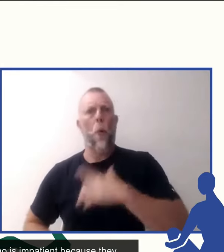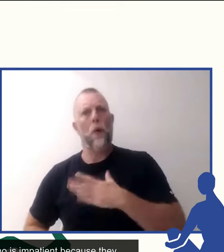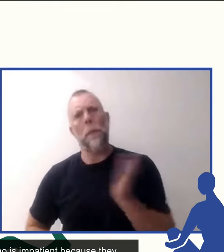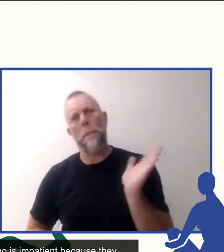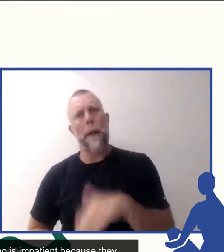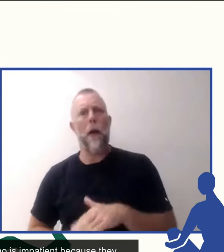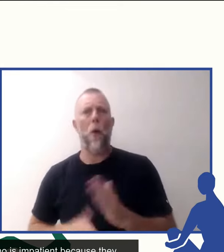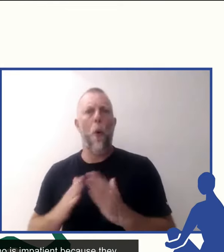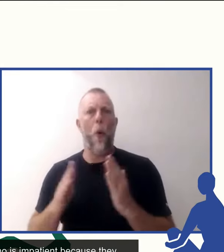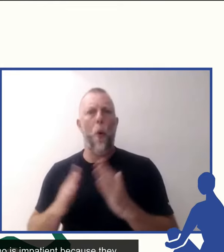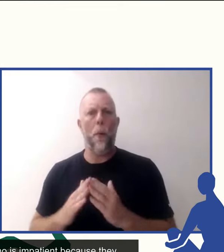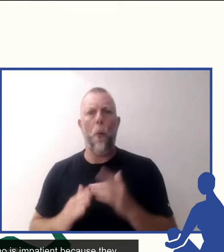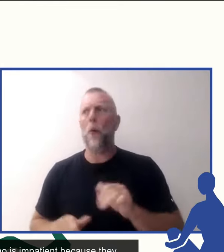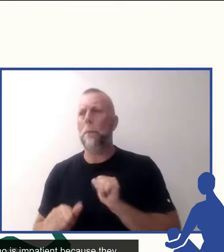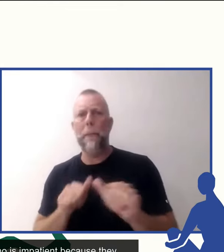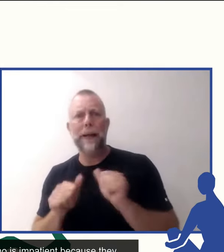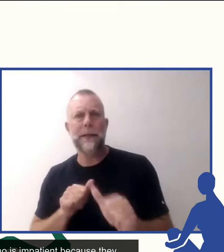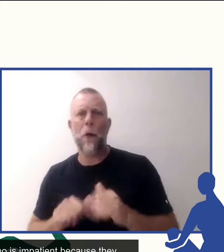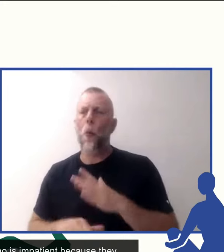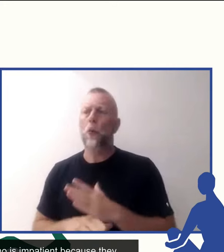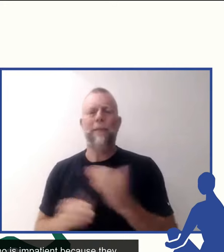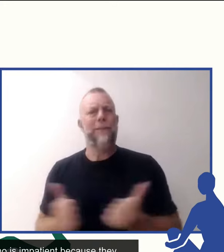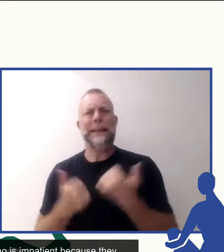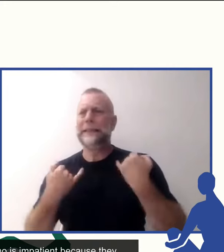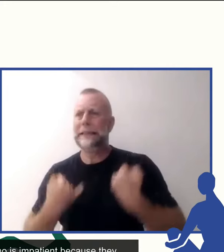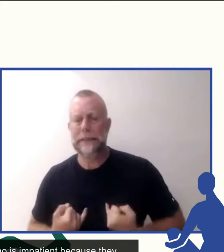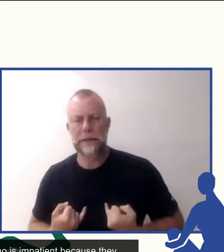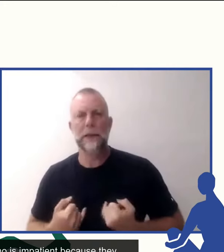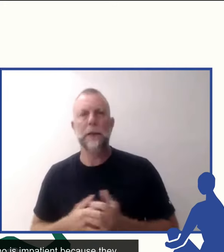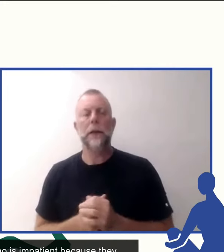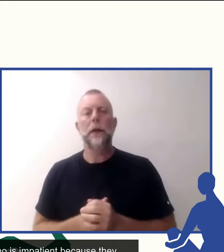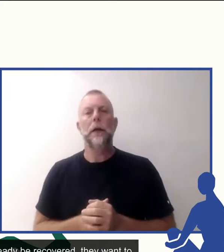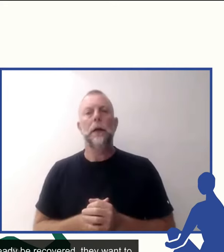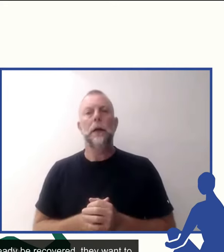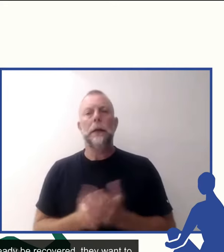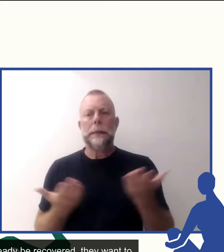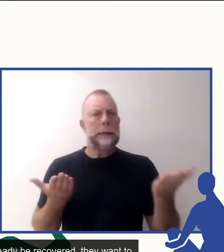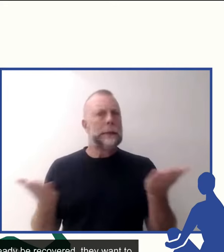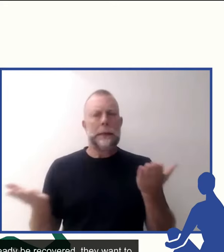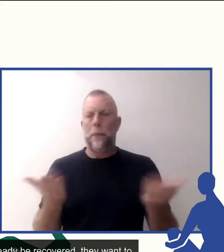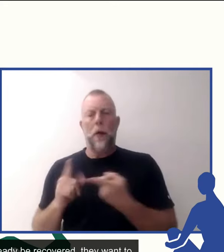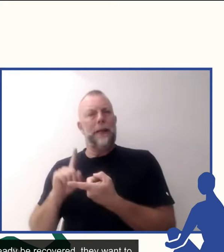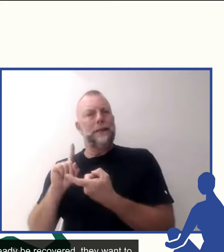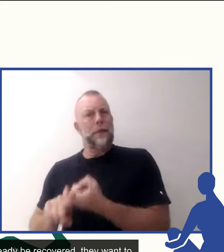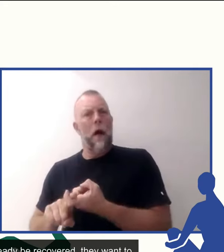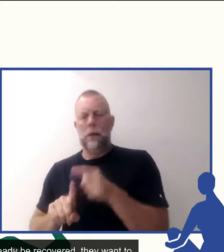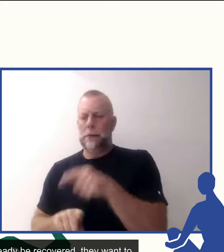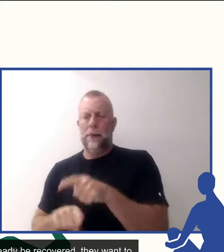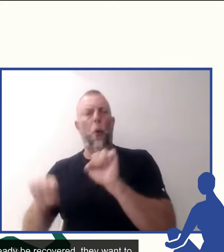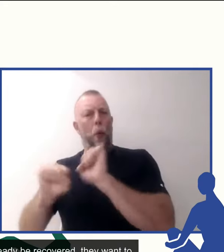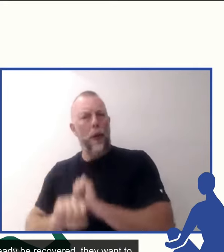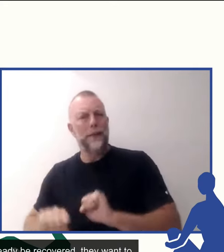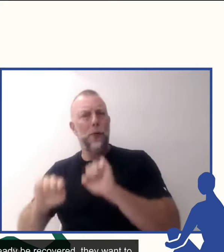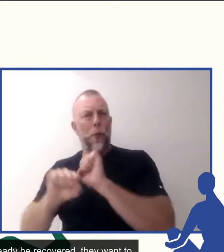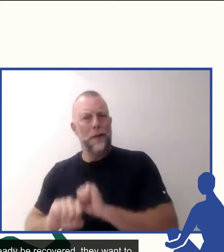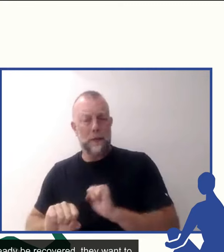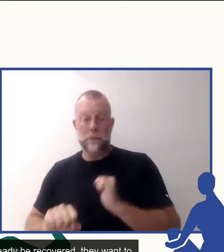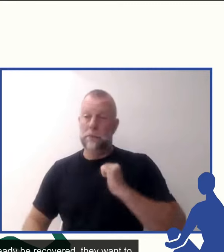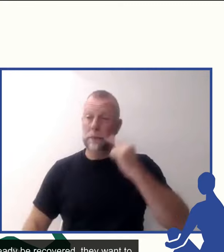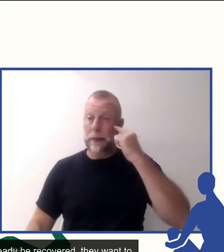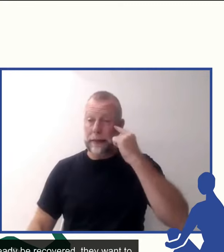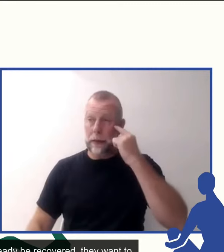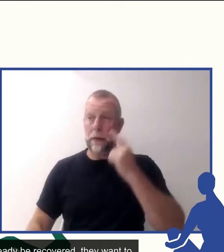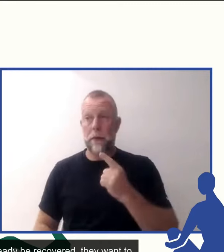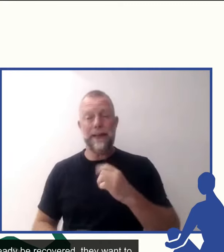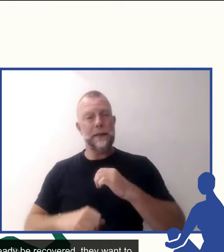be recovered, they want to finish with it, as it were, but are stuck with a lot of waiting. And I'm thinking about this space